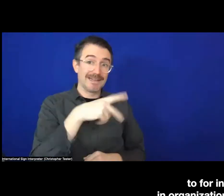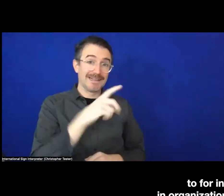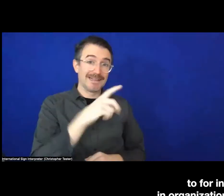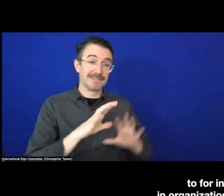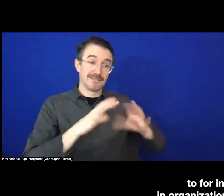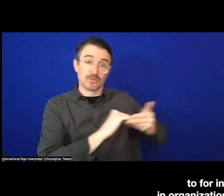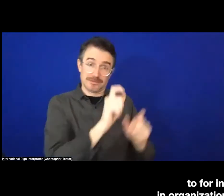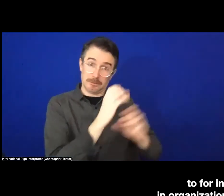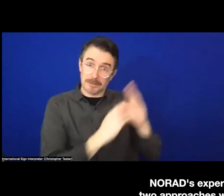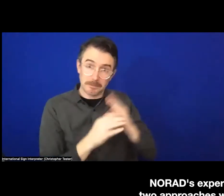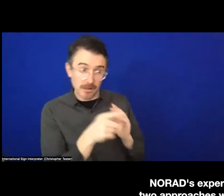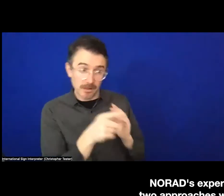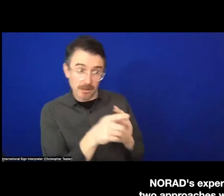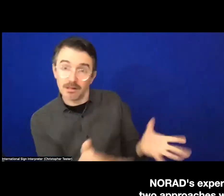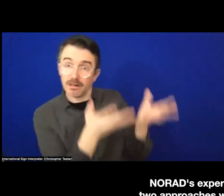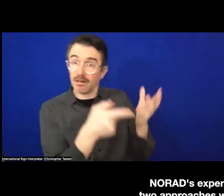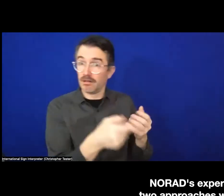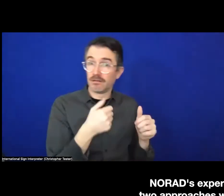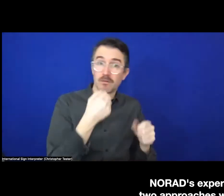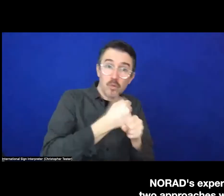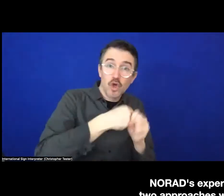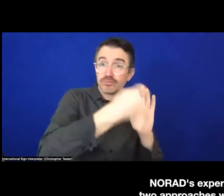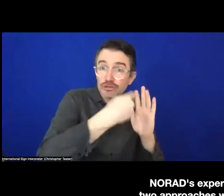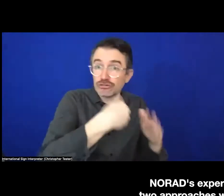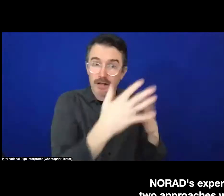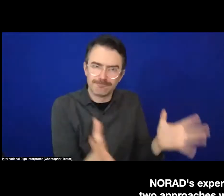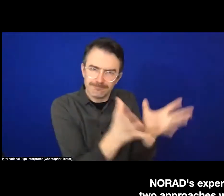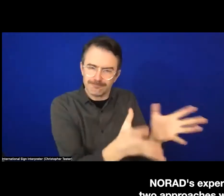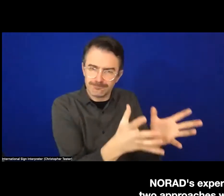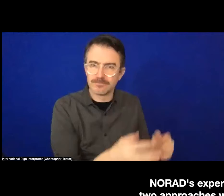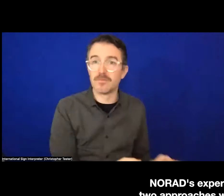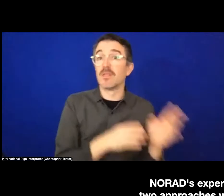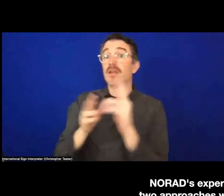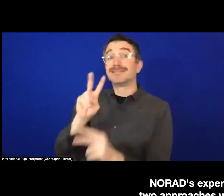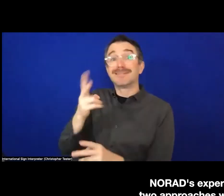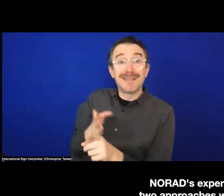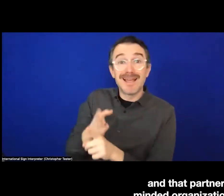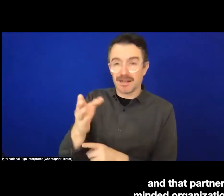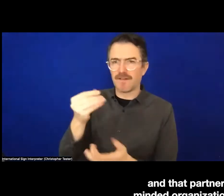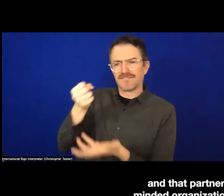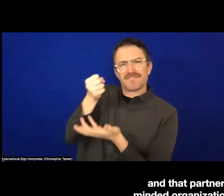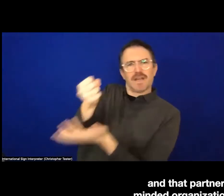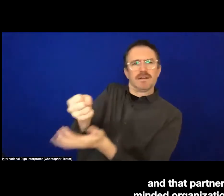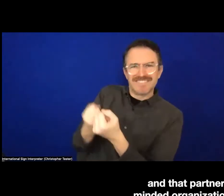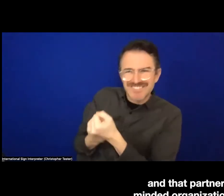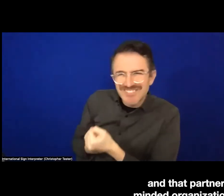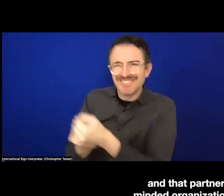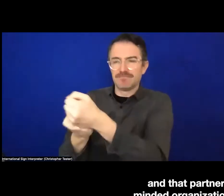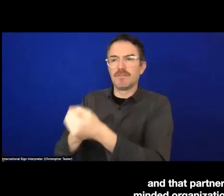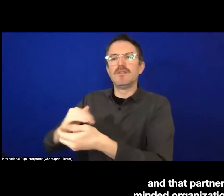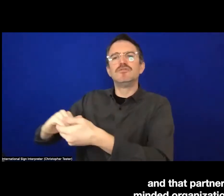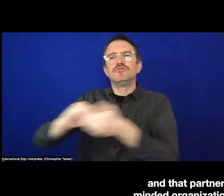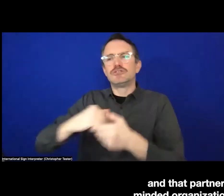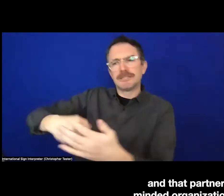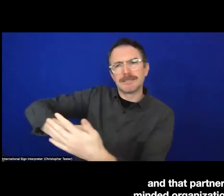organizational development. NORAD's experience is that these 2 approaches works best in tandem, and that